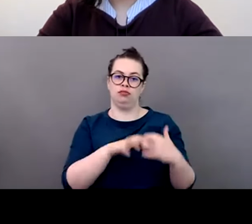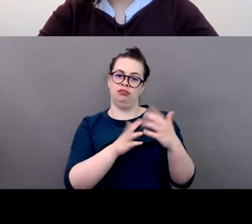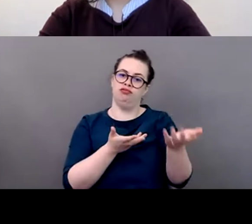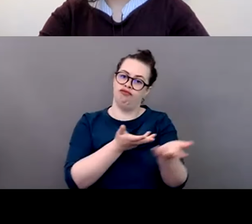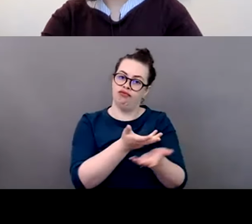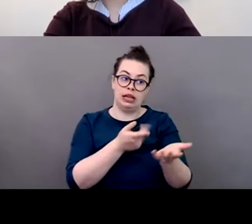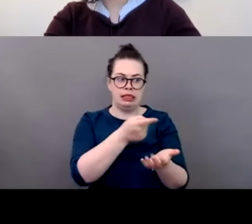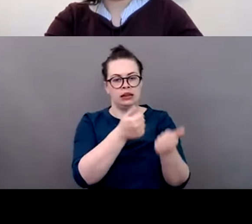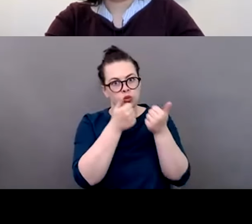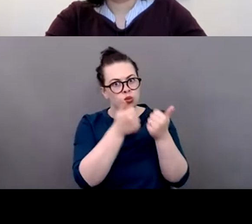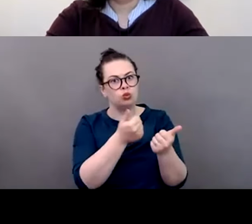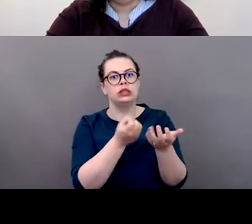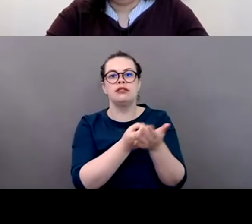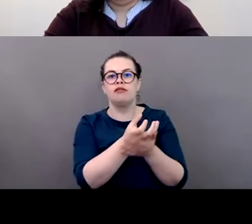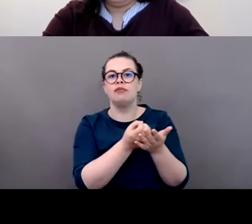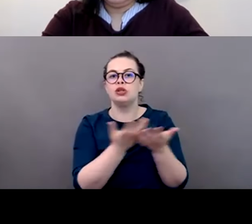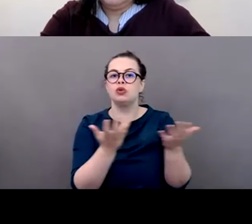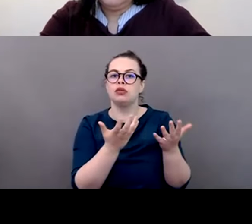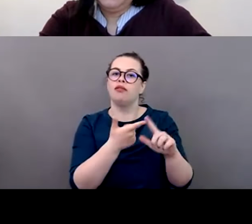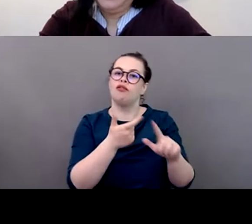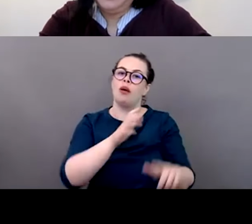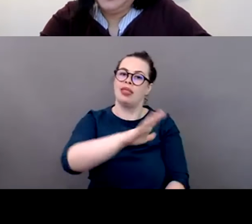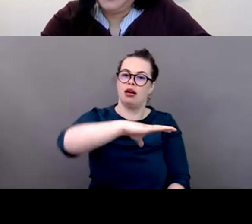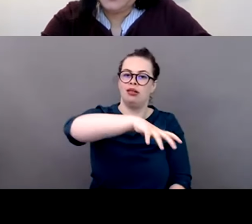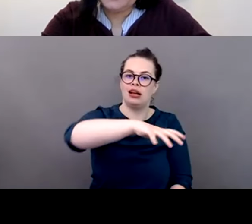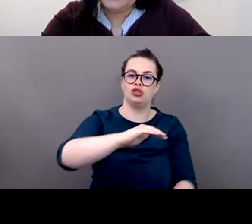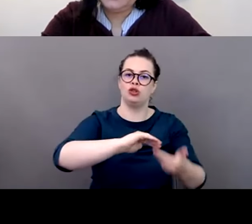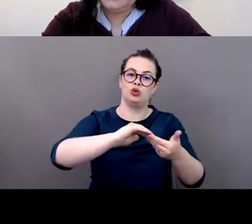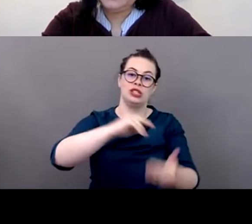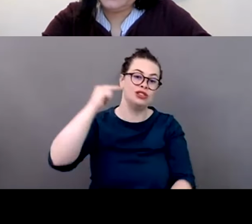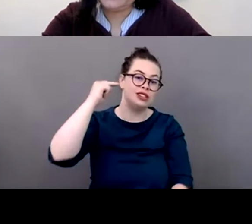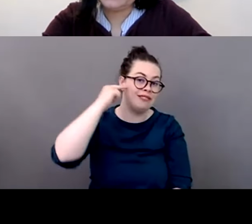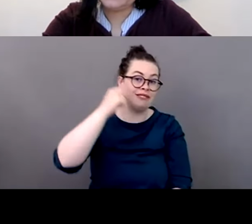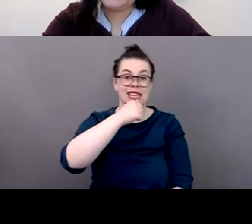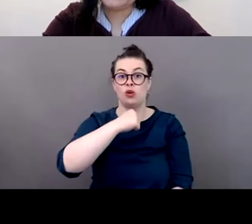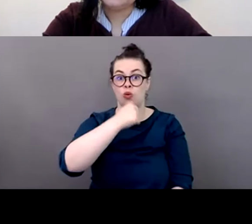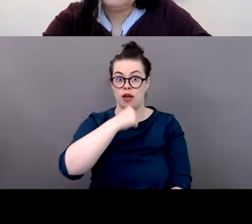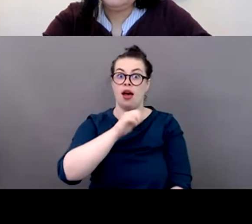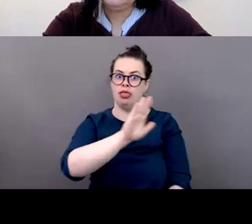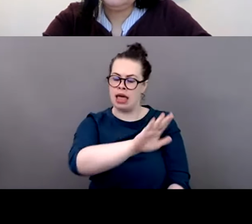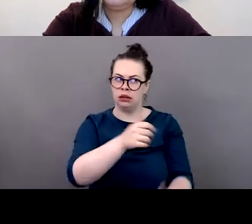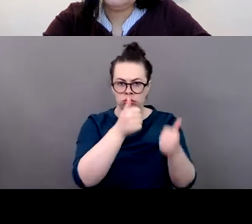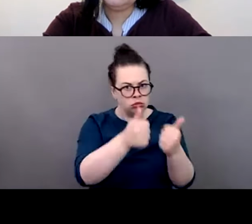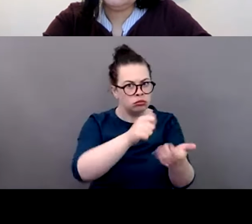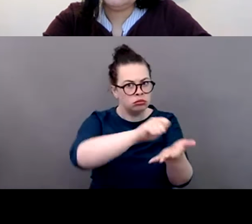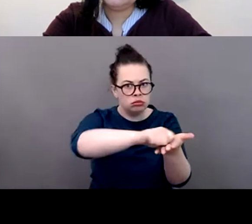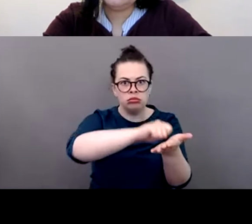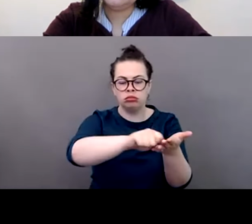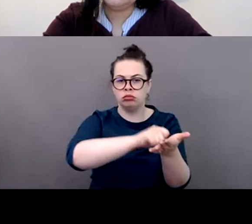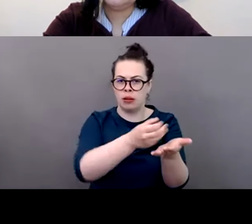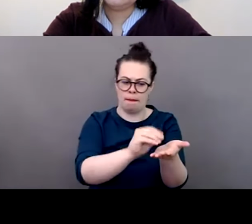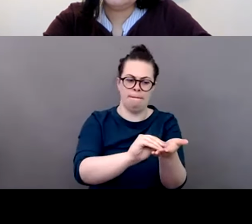very good information, the National Association of the Deaf Estonian. So very detailed and